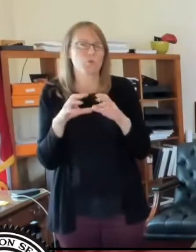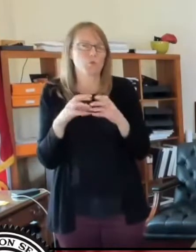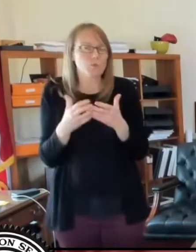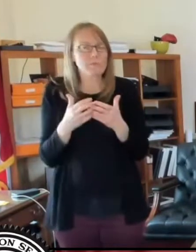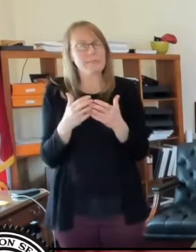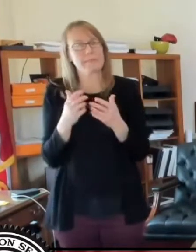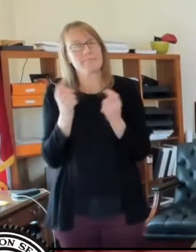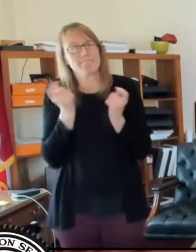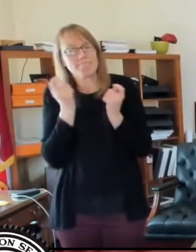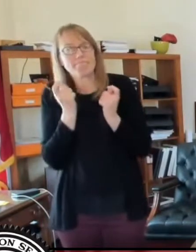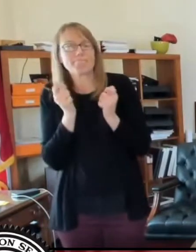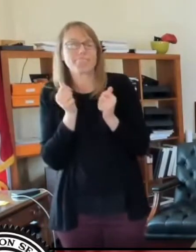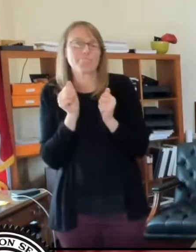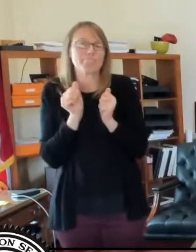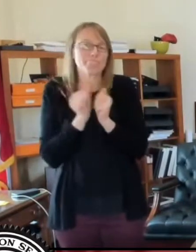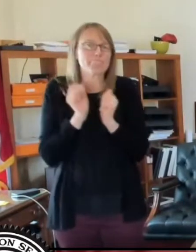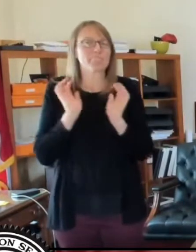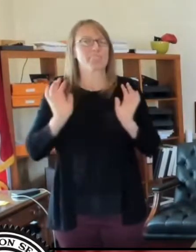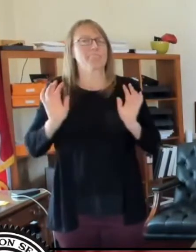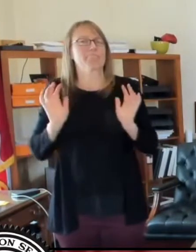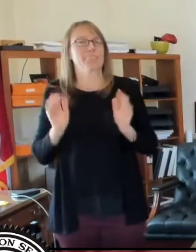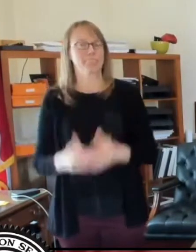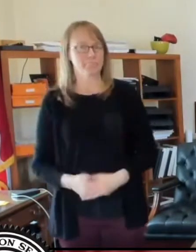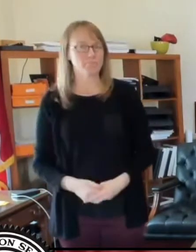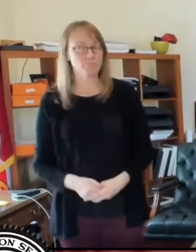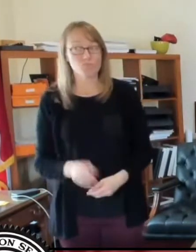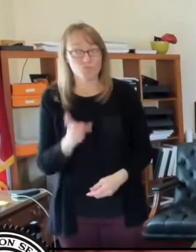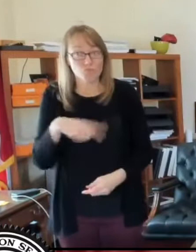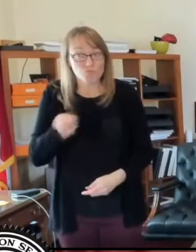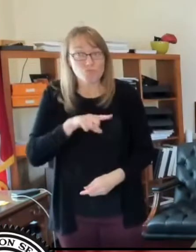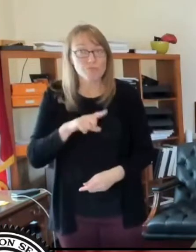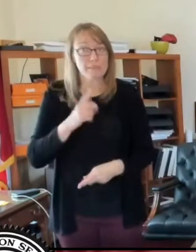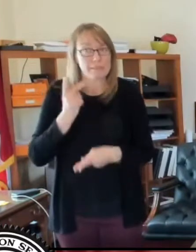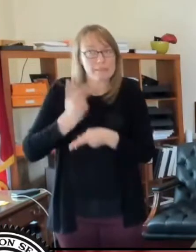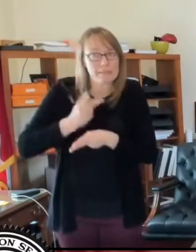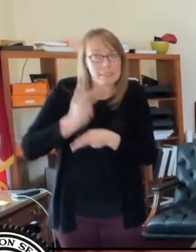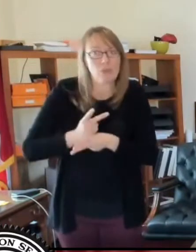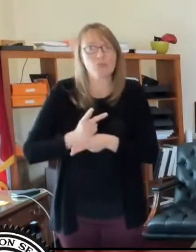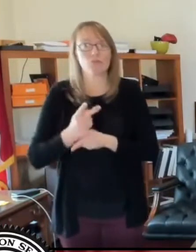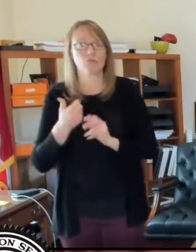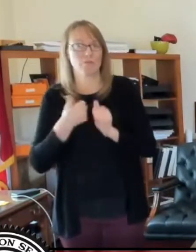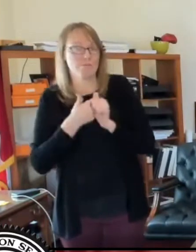their best to take all the precautions necessary.